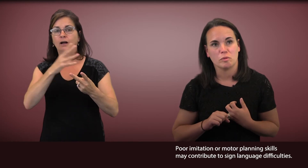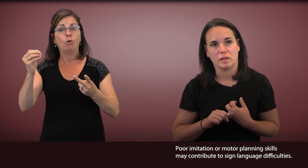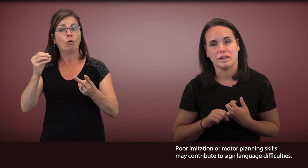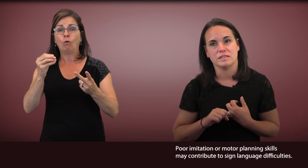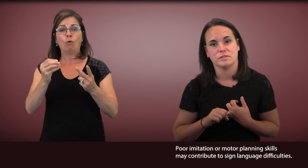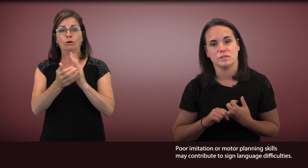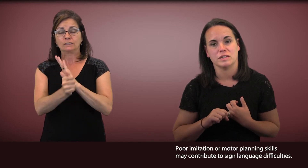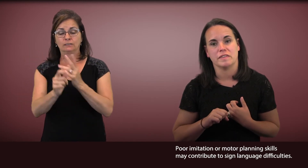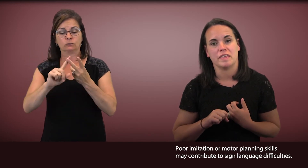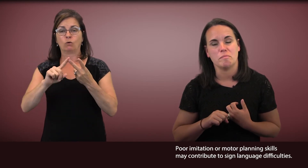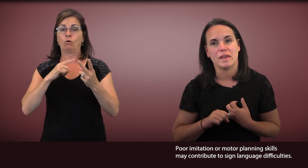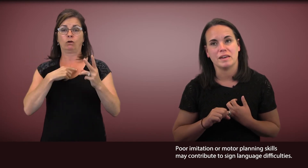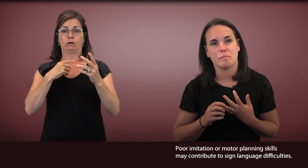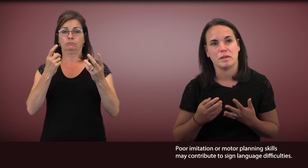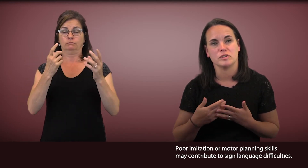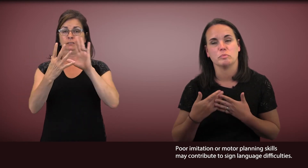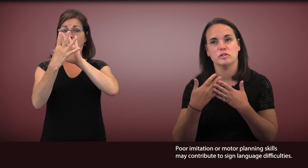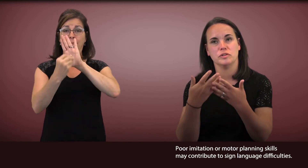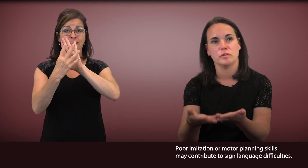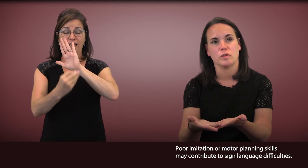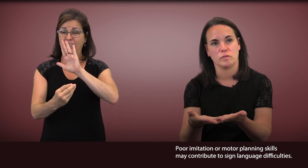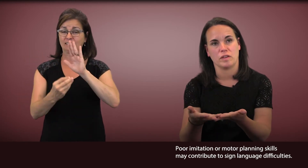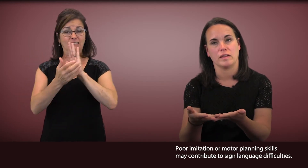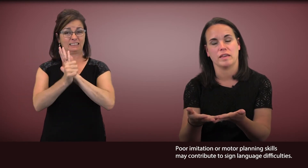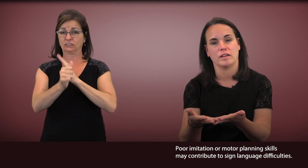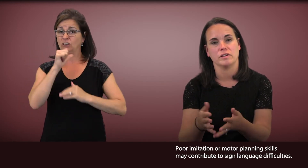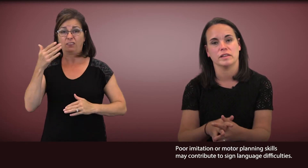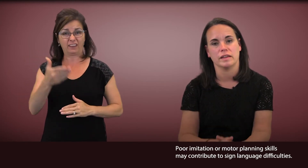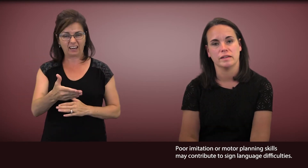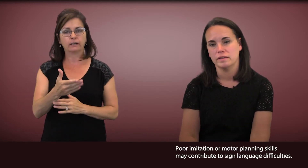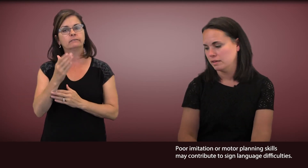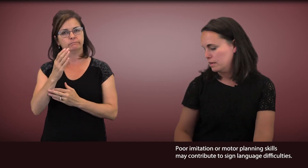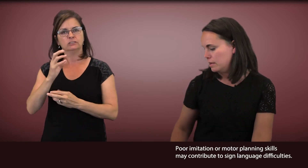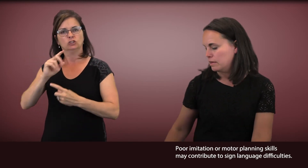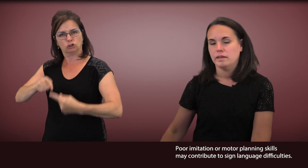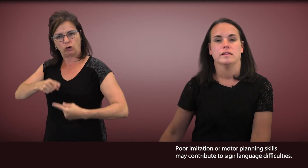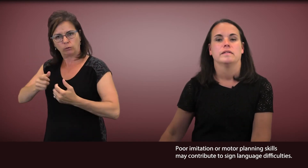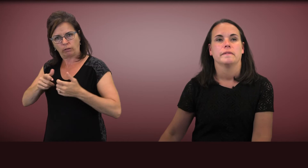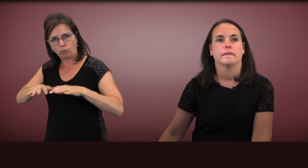difficulties or motor planning difficulties, they may not be able to produce those signs accurately